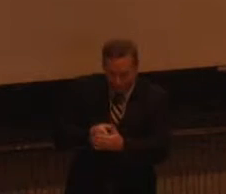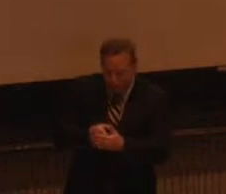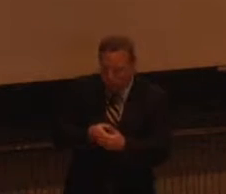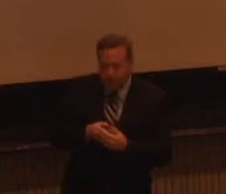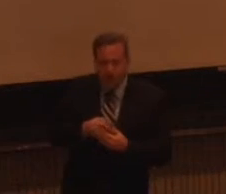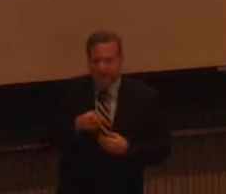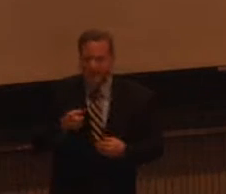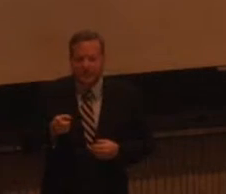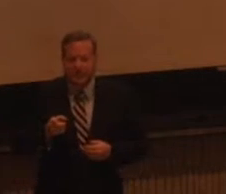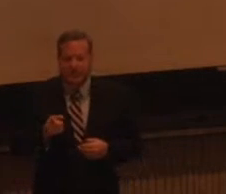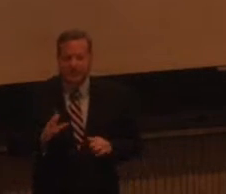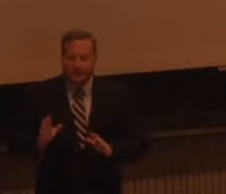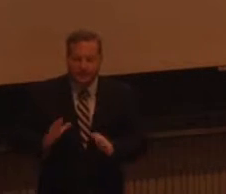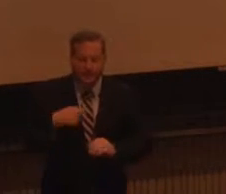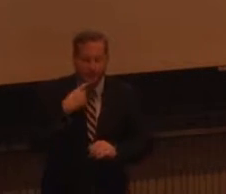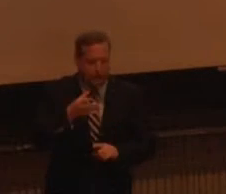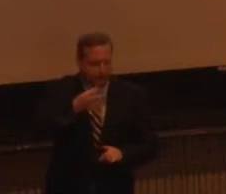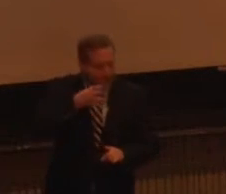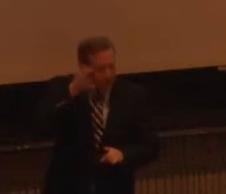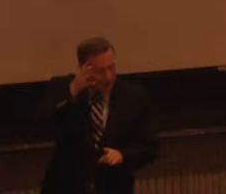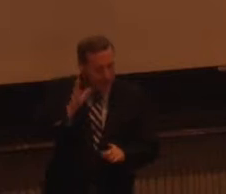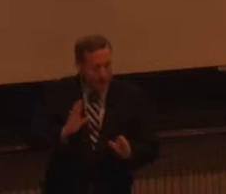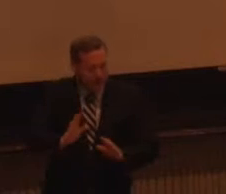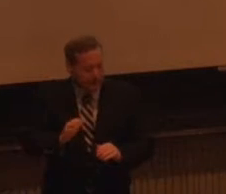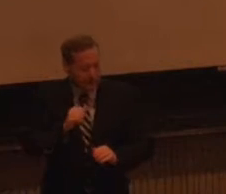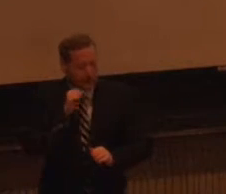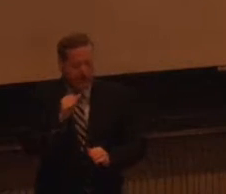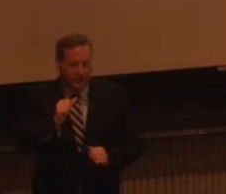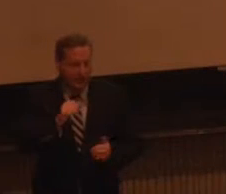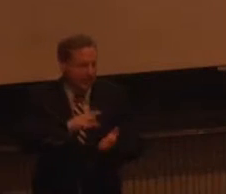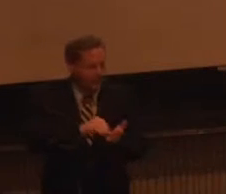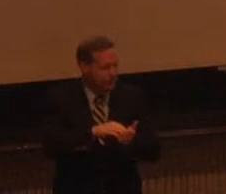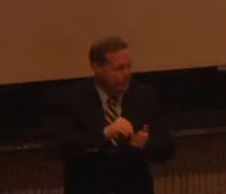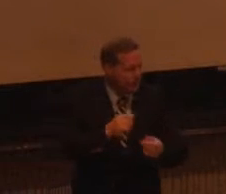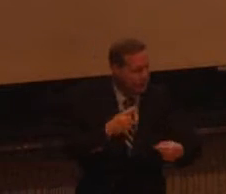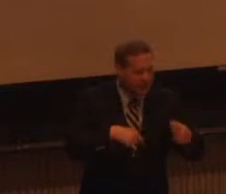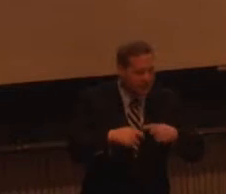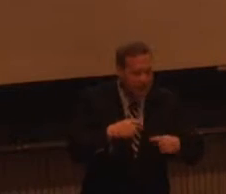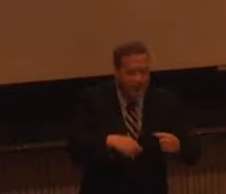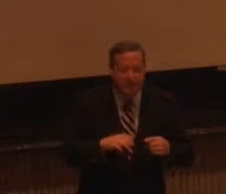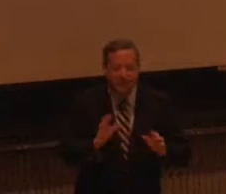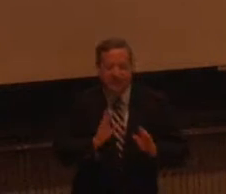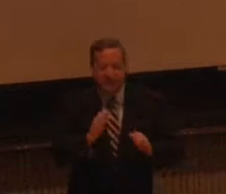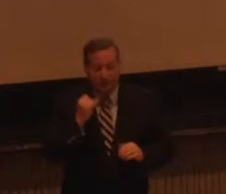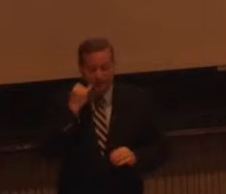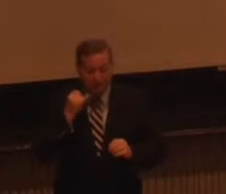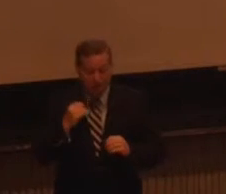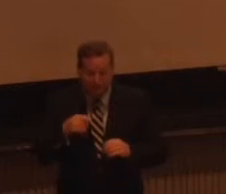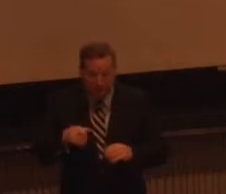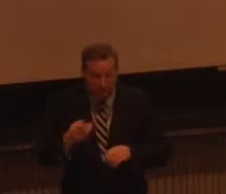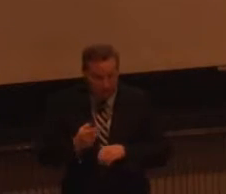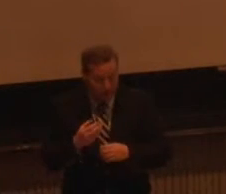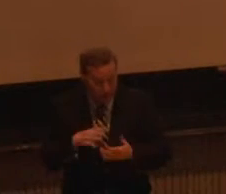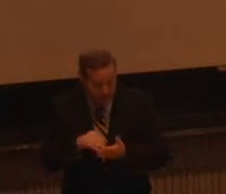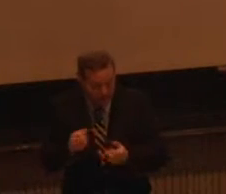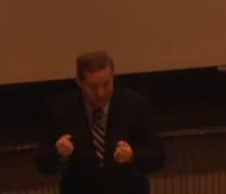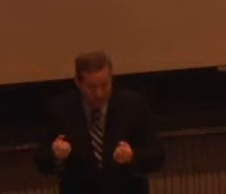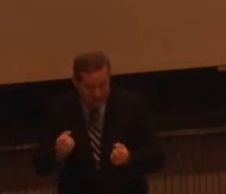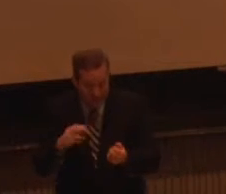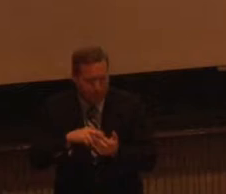Another issue is many health professionals don't really recognize the needs of deaf students. Many, many hearing parents never learn to